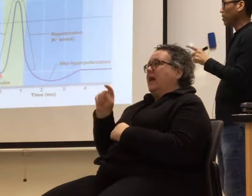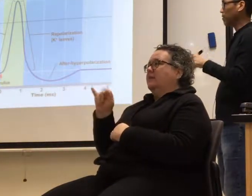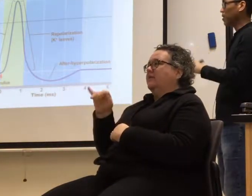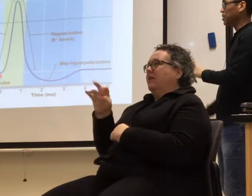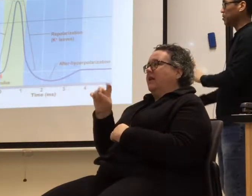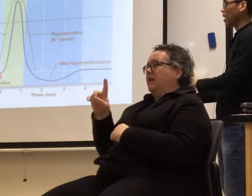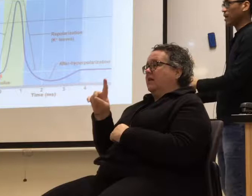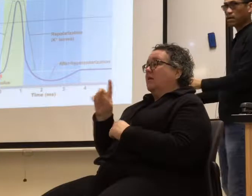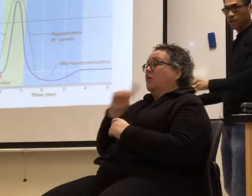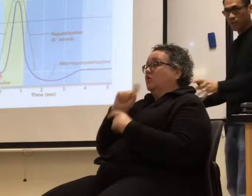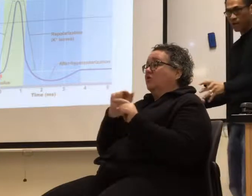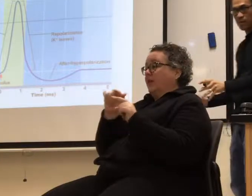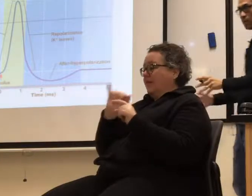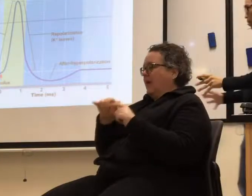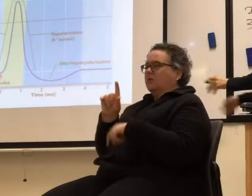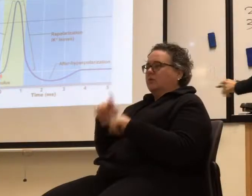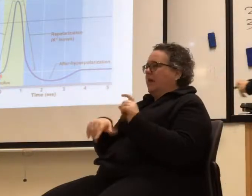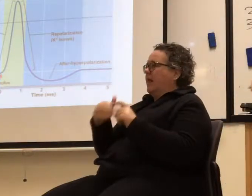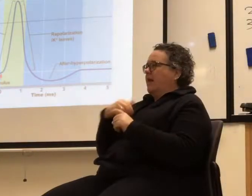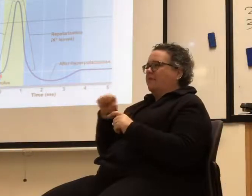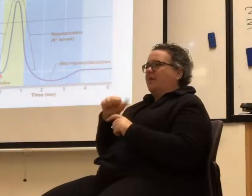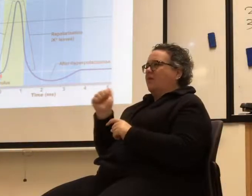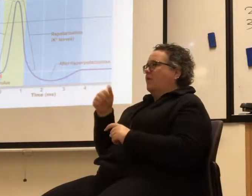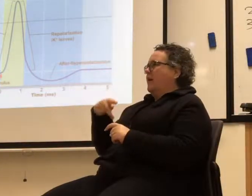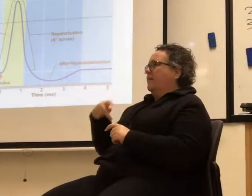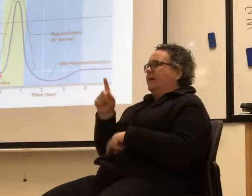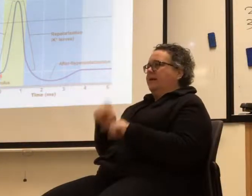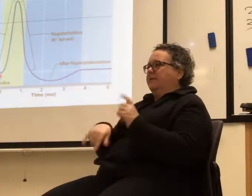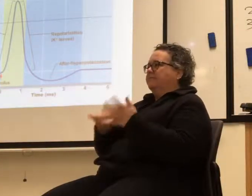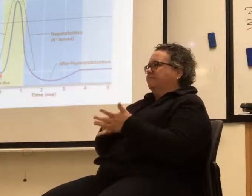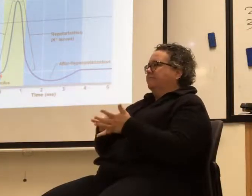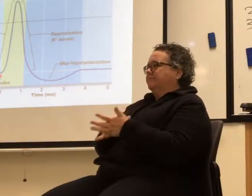channel inactivation, you can't get another AP.